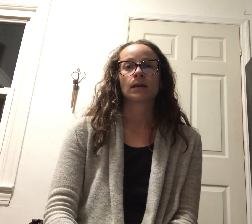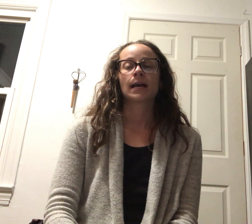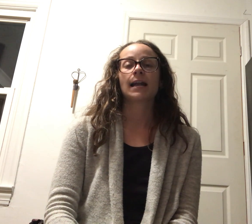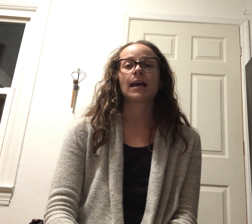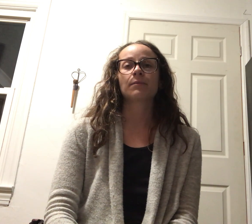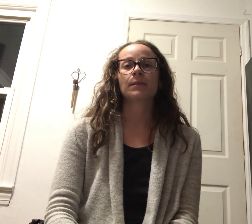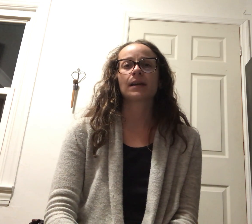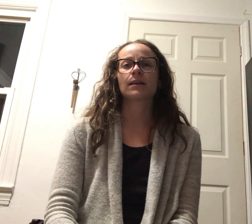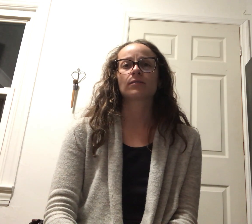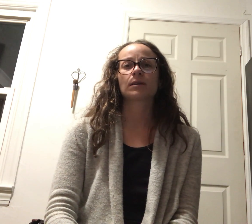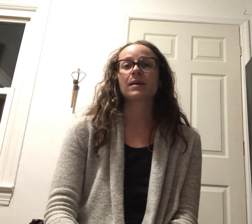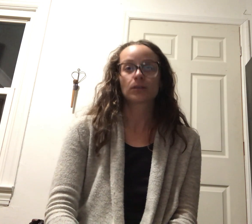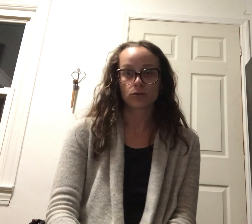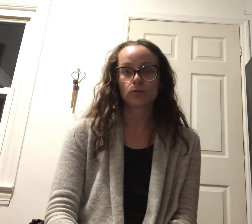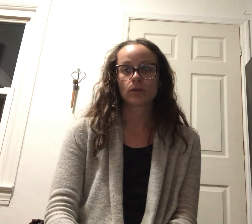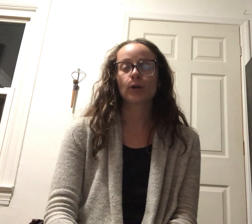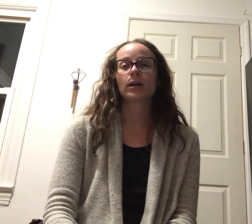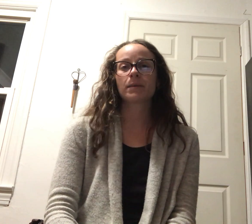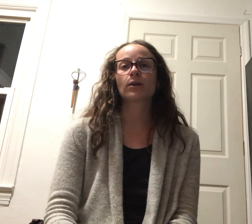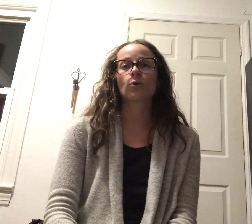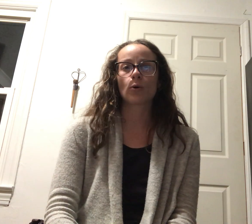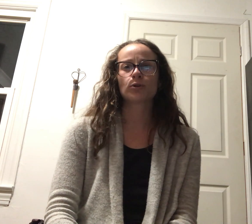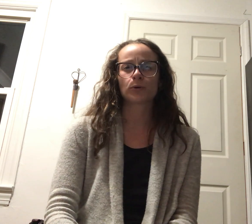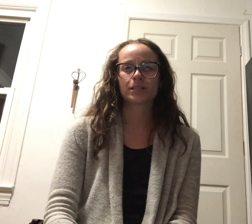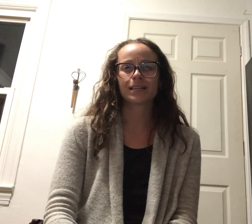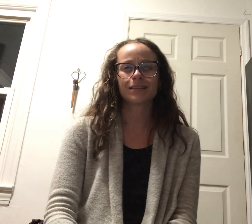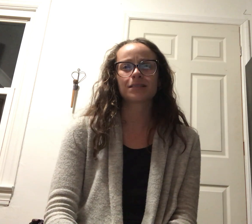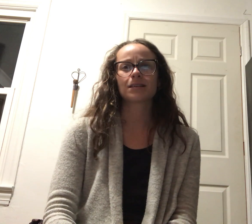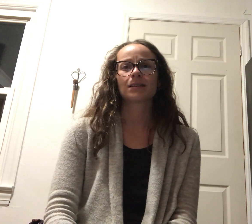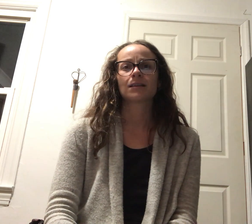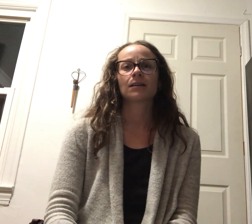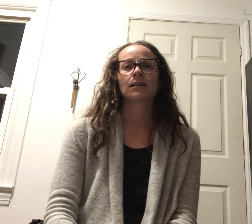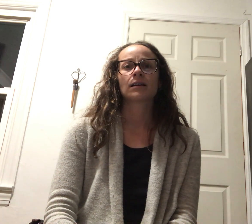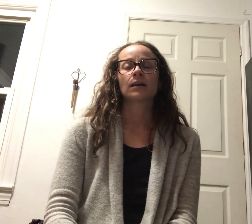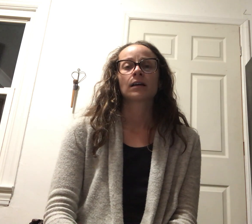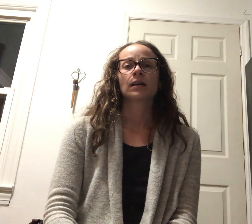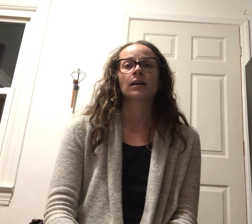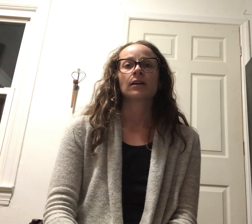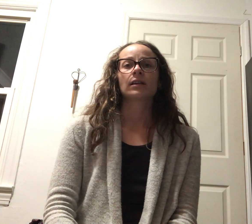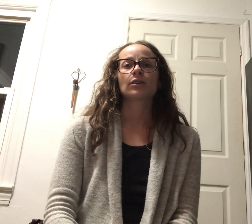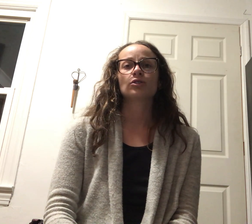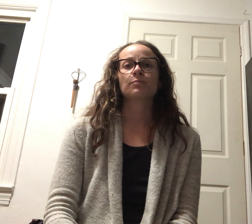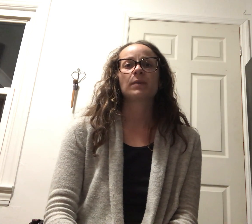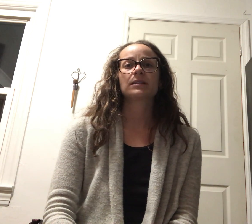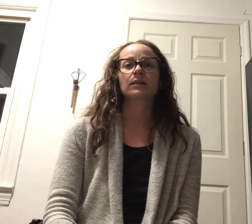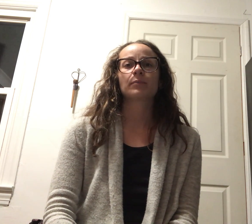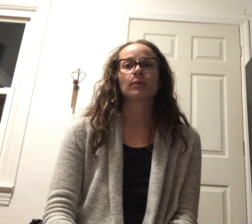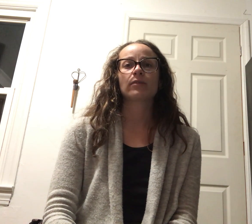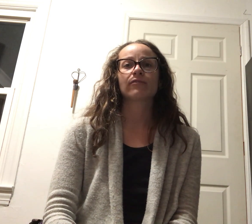And I learn how to make corn tortillas. You just basically put them on the